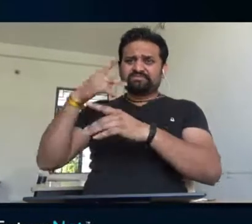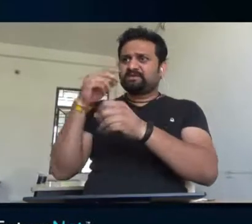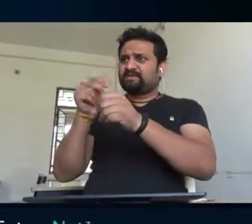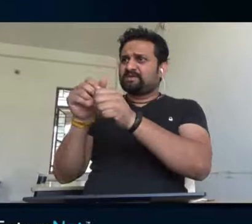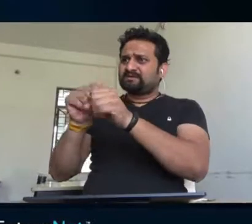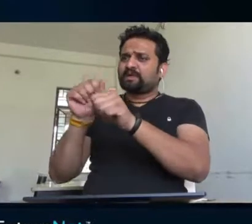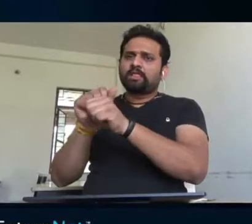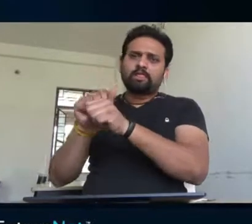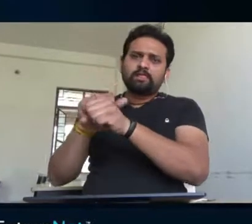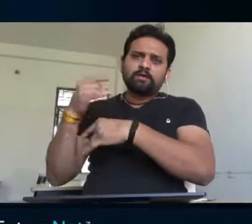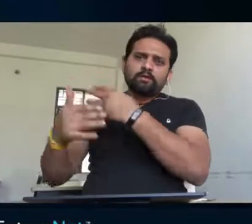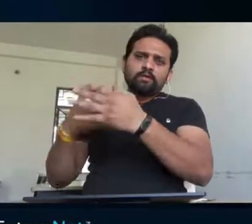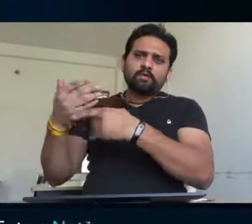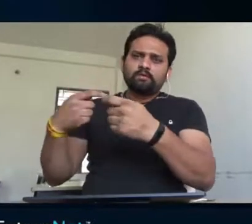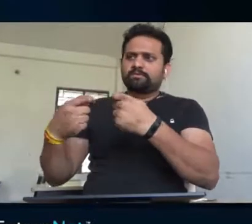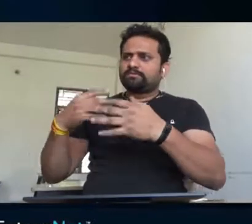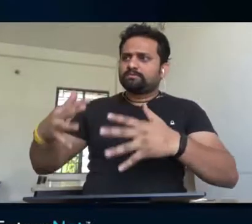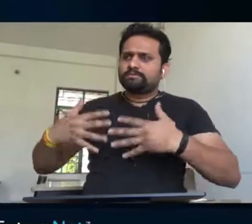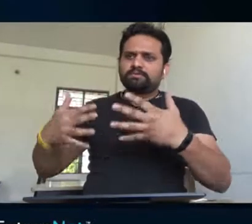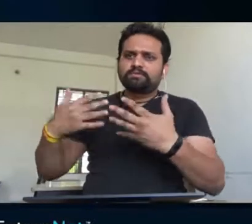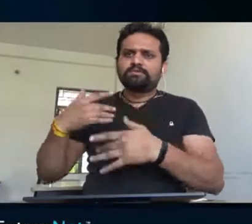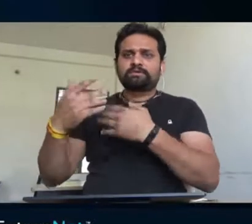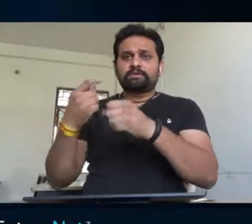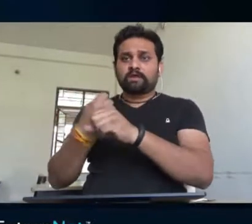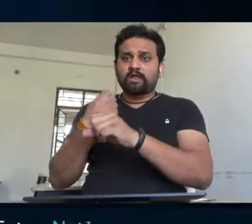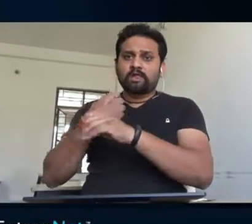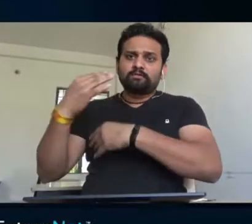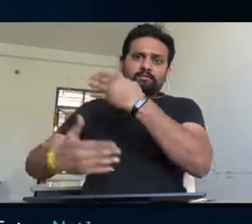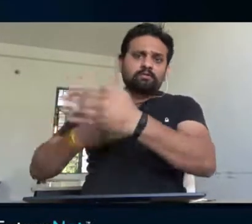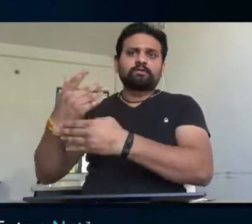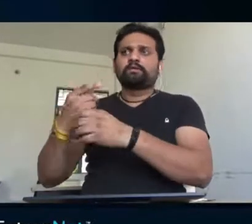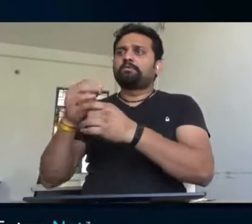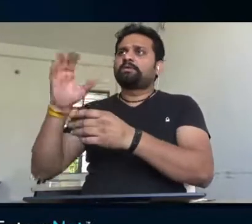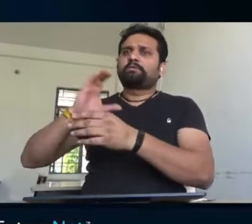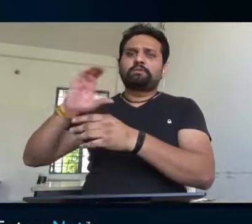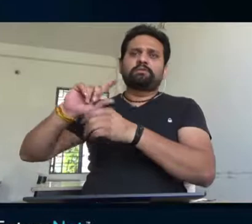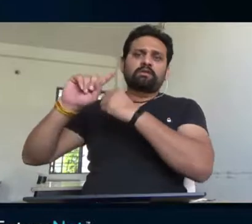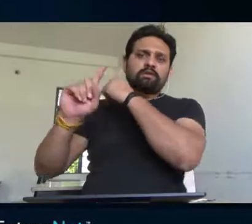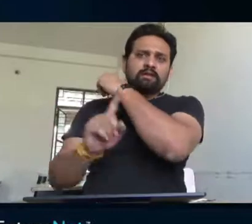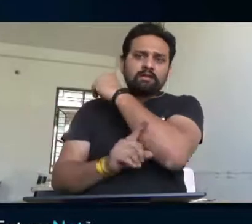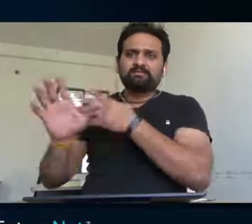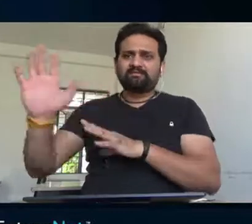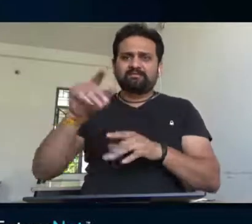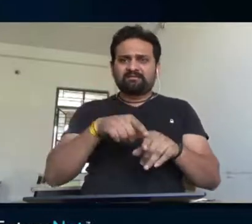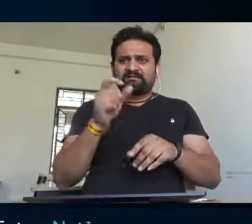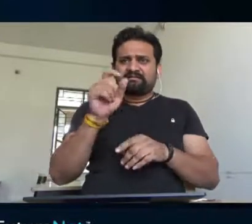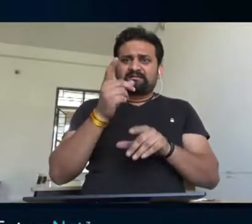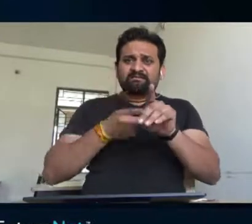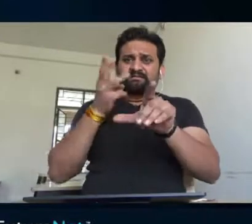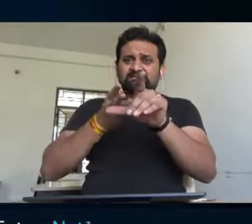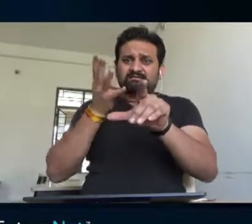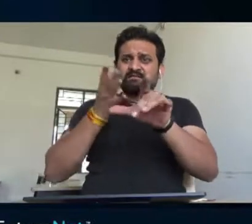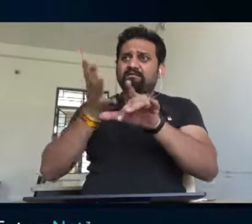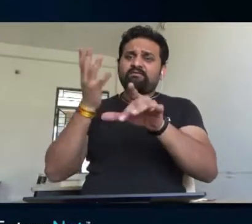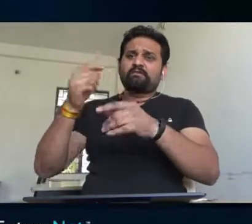you tell to somebody, yeah, you must build the business 3-4 years and then you make money. But tell today somebody you must build the business 3-4 5 years and then you